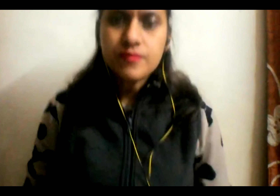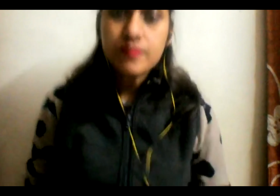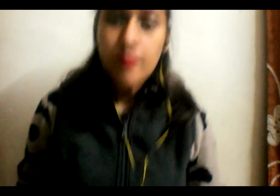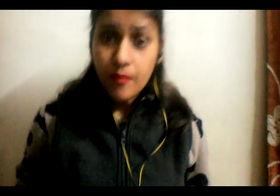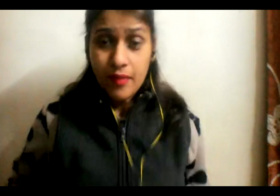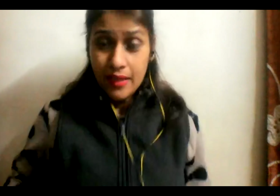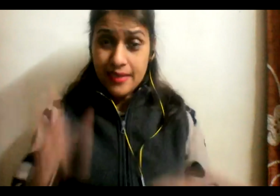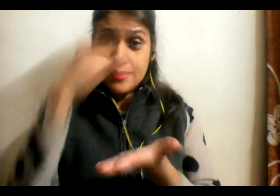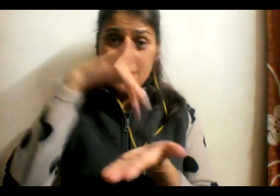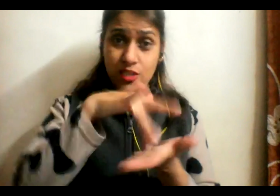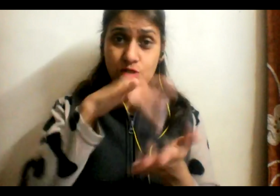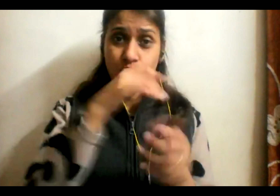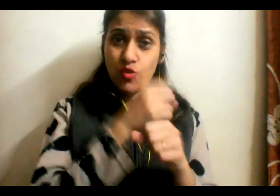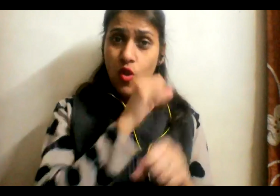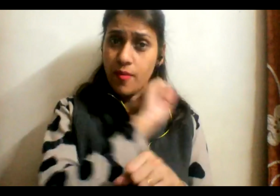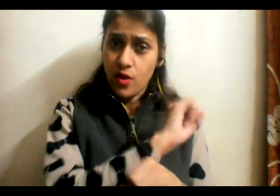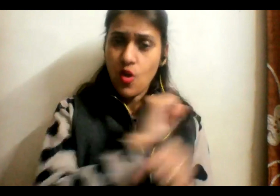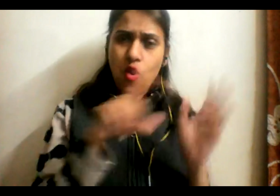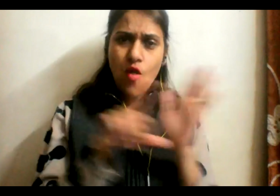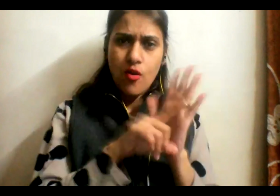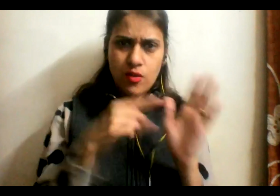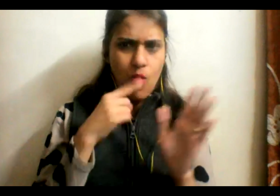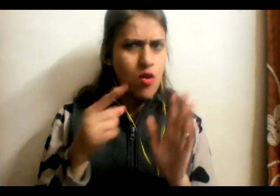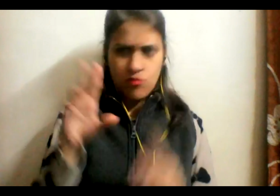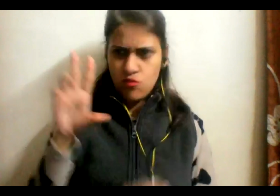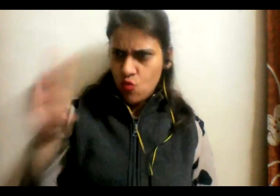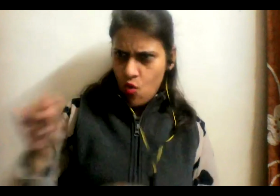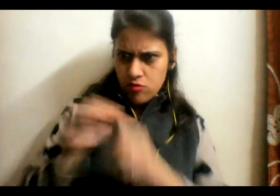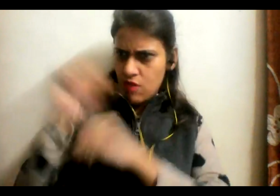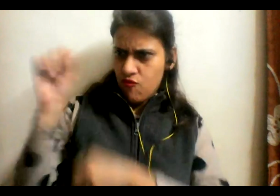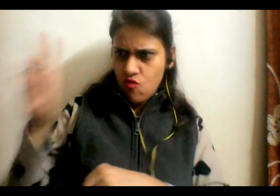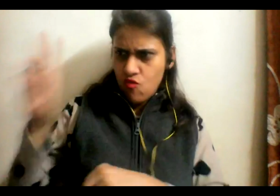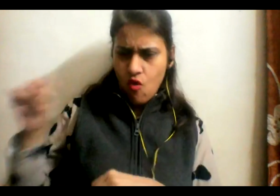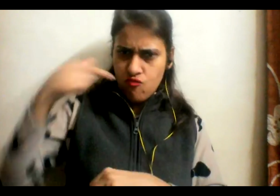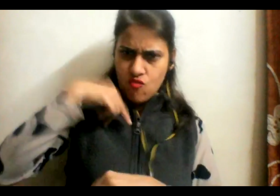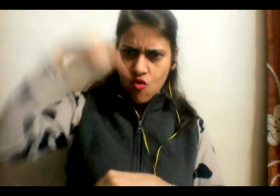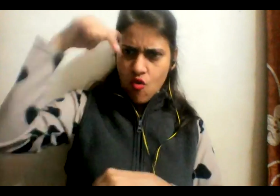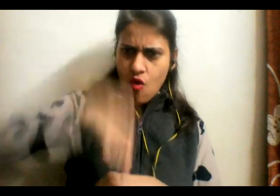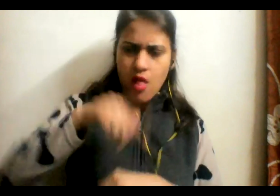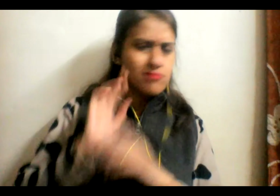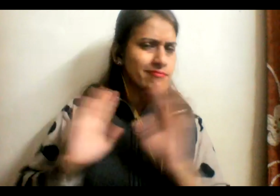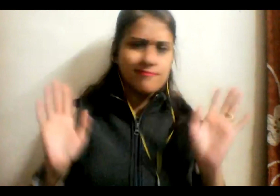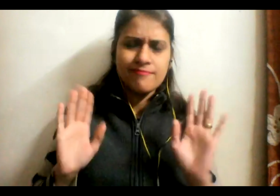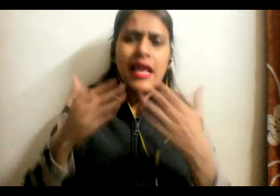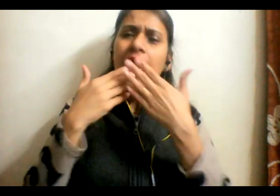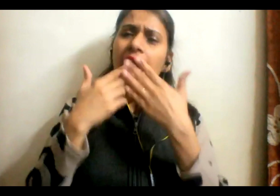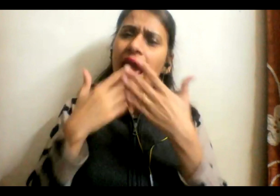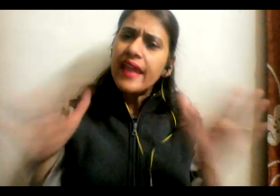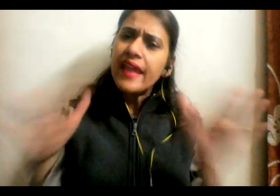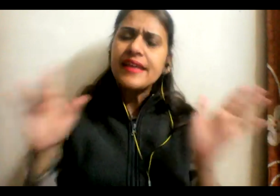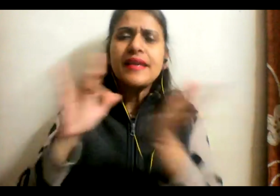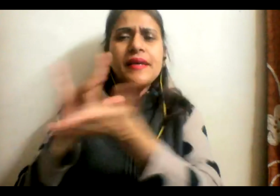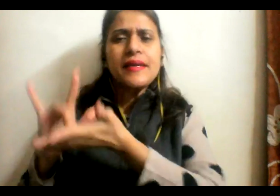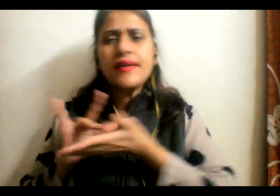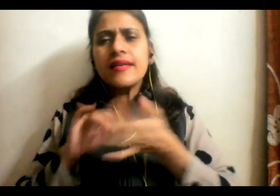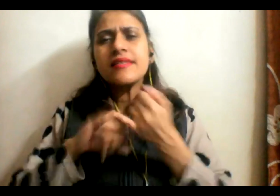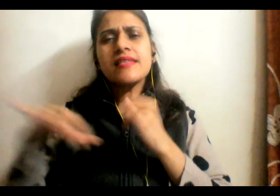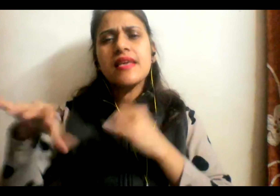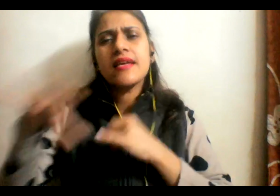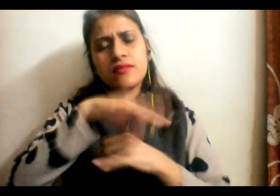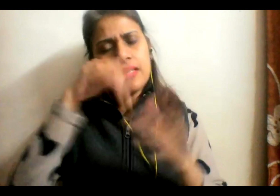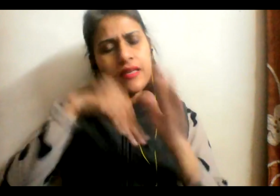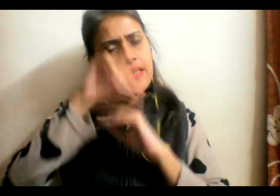government law, so we will not give you a certificate. The only problem perhaps which may be happening is some states have not